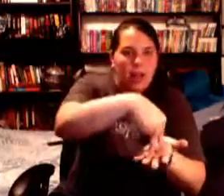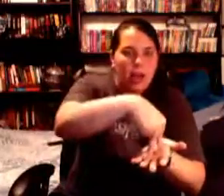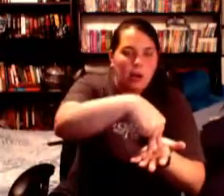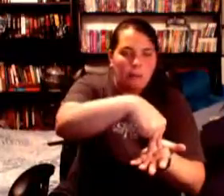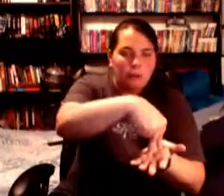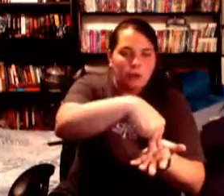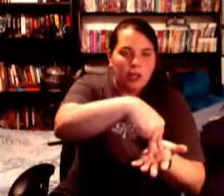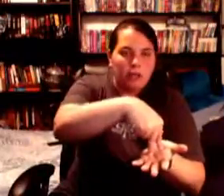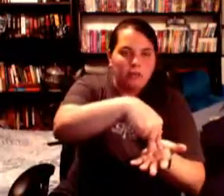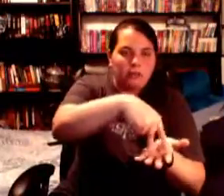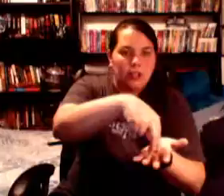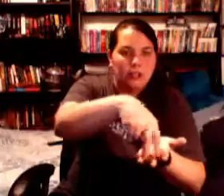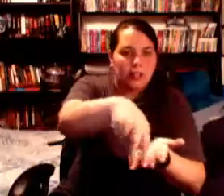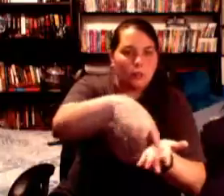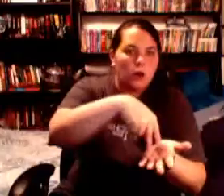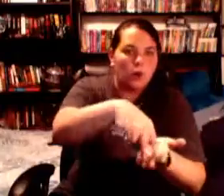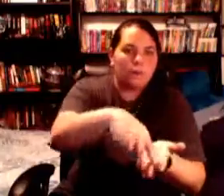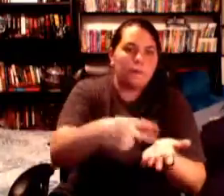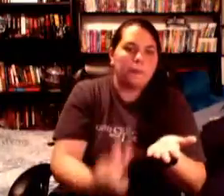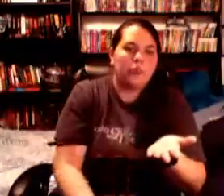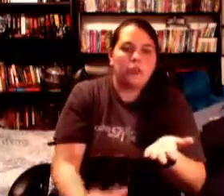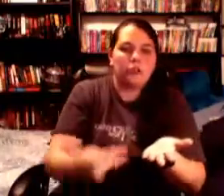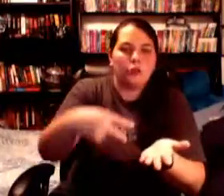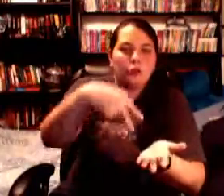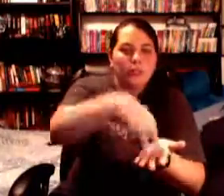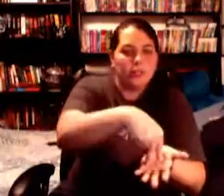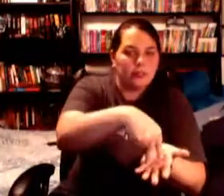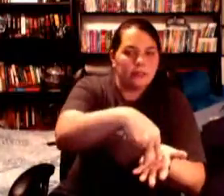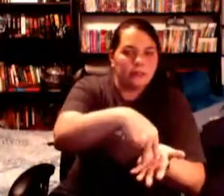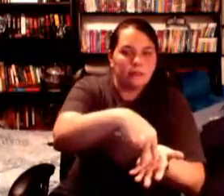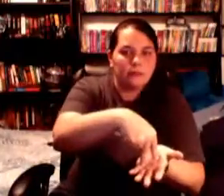and come up on 2 legs. It's like they can walk. So risen,